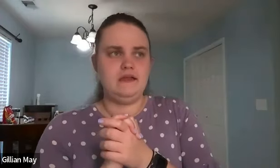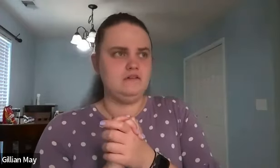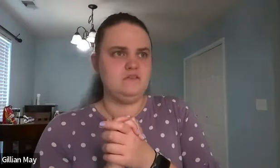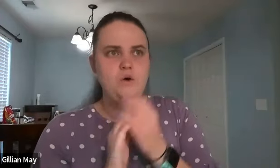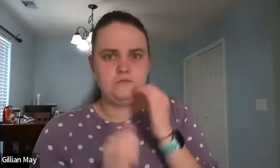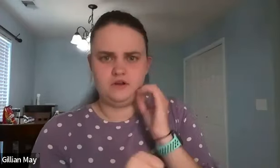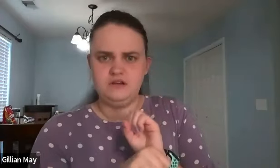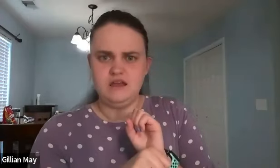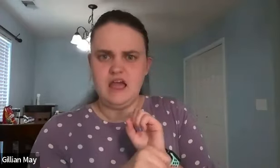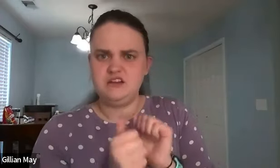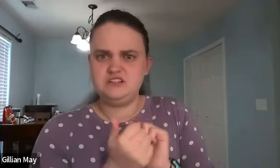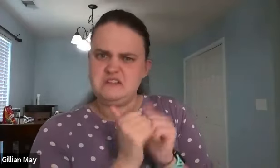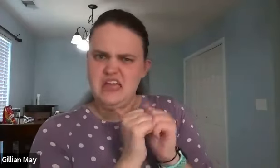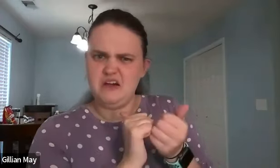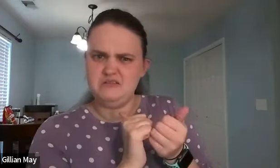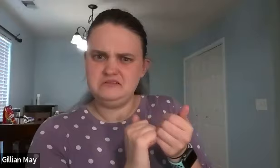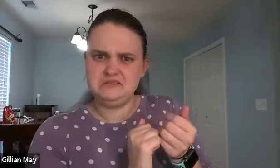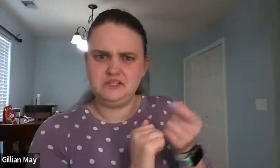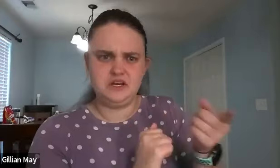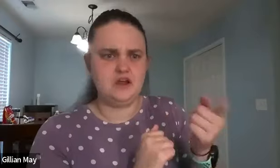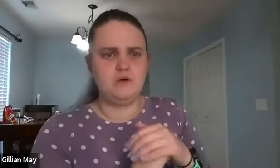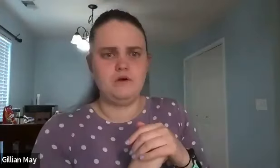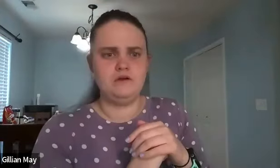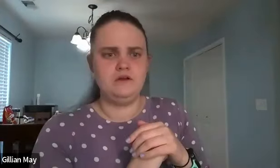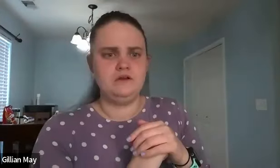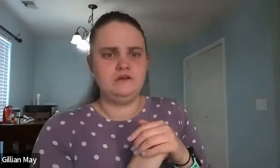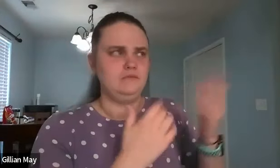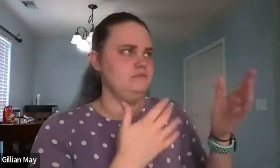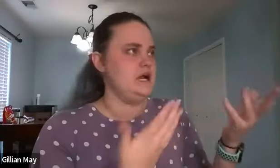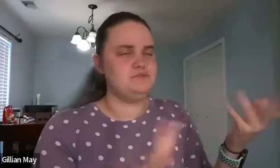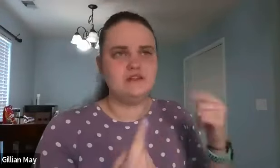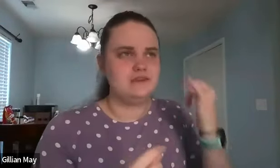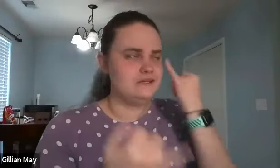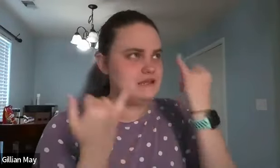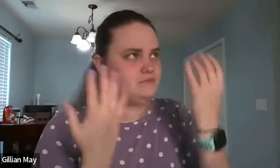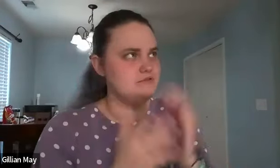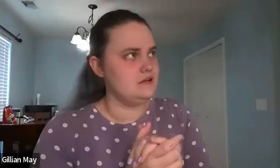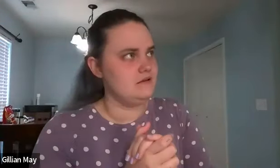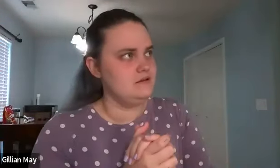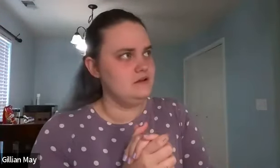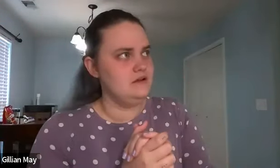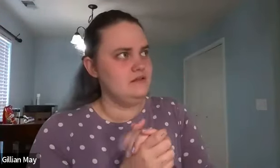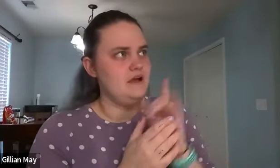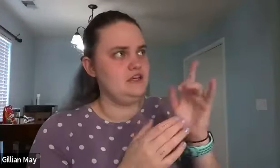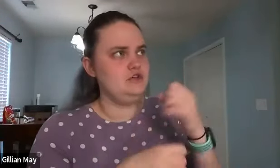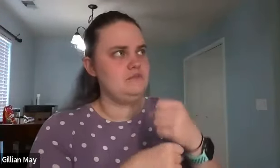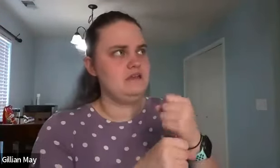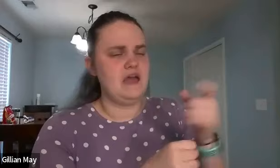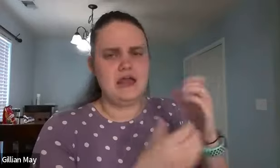like the homework, how do you do it? Like how, or I'm trying to think of examples right now. Like you made that